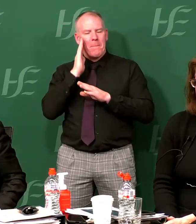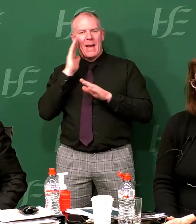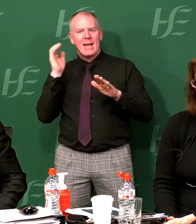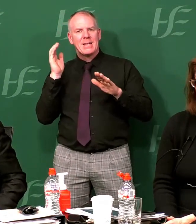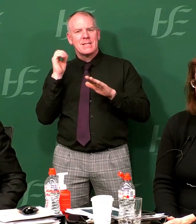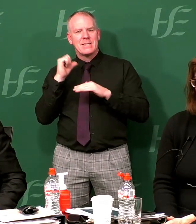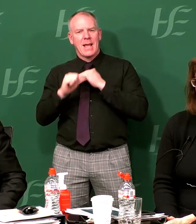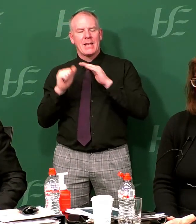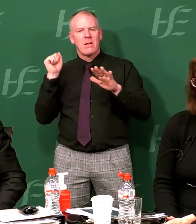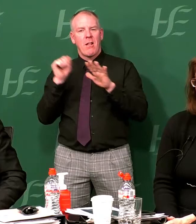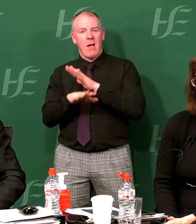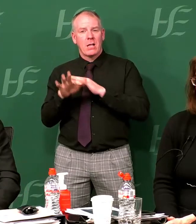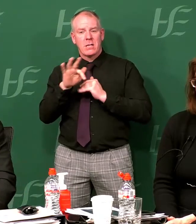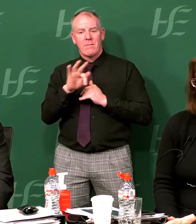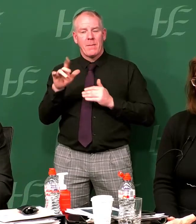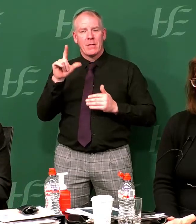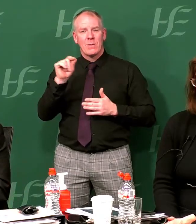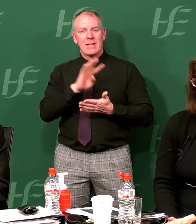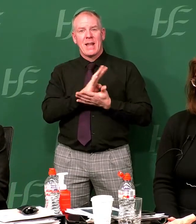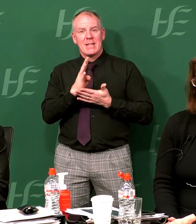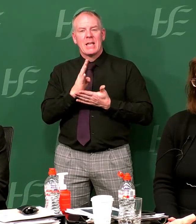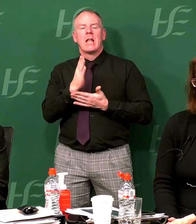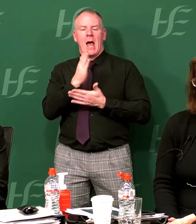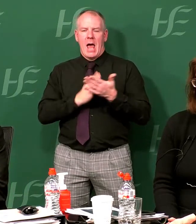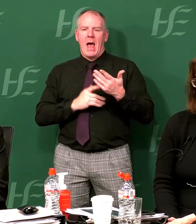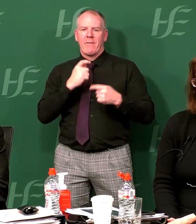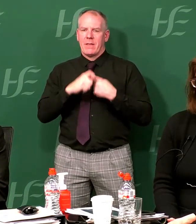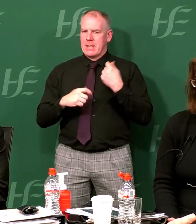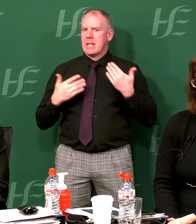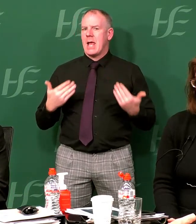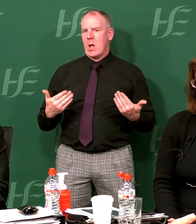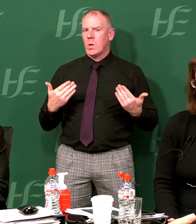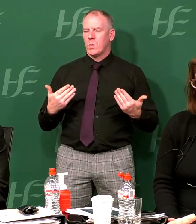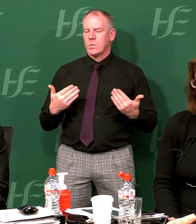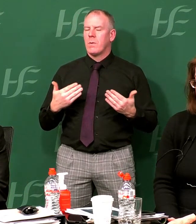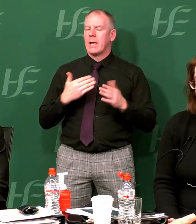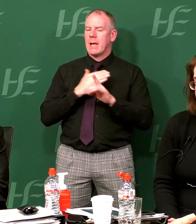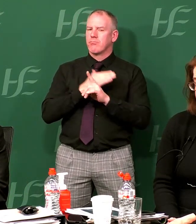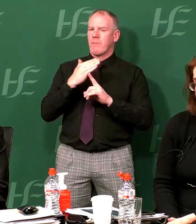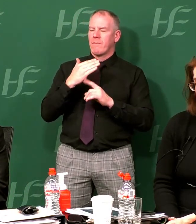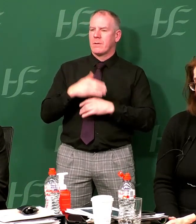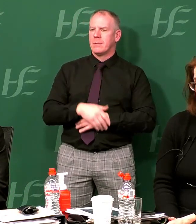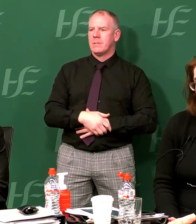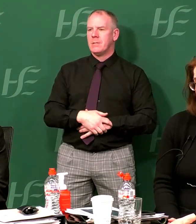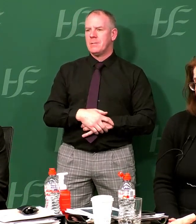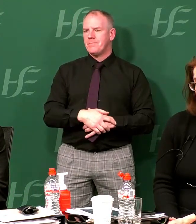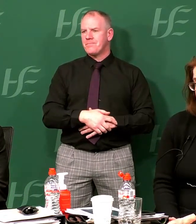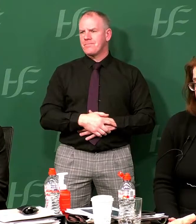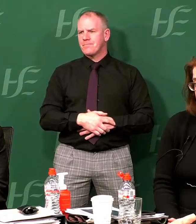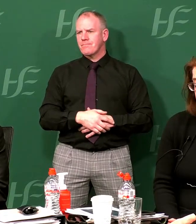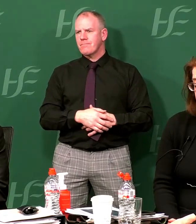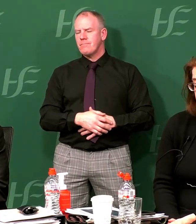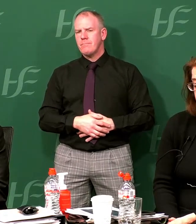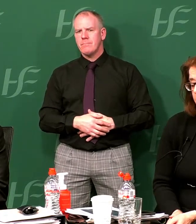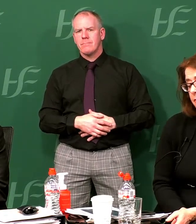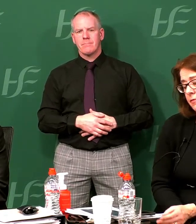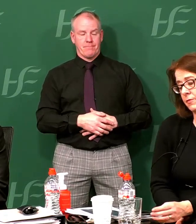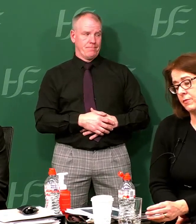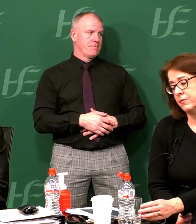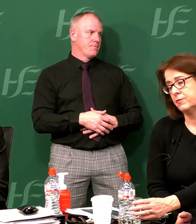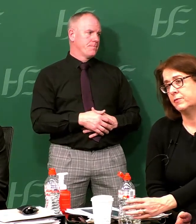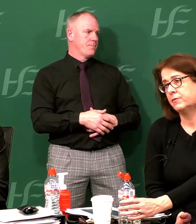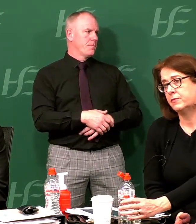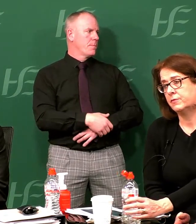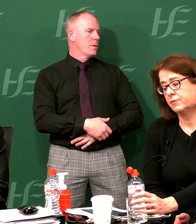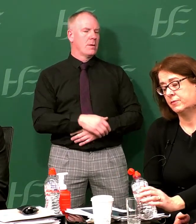lost since 2019 have more than halved. So we've made significant inroads on that. Can I just ask Ross just two